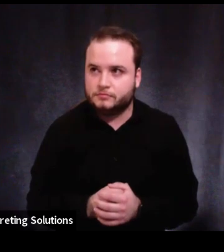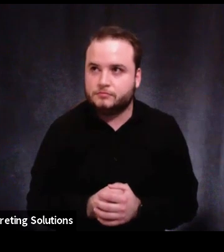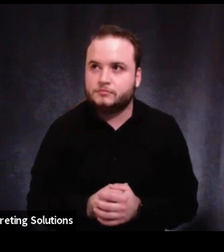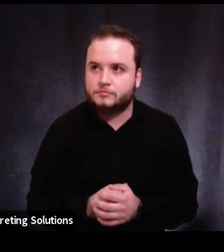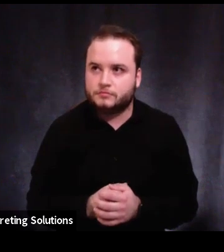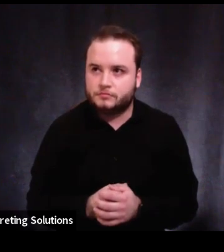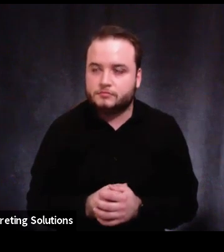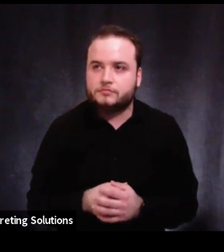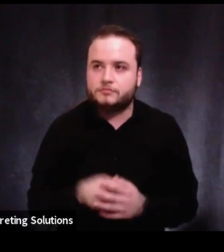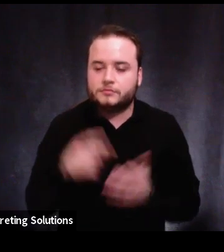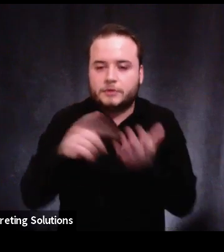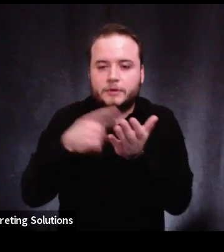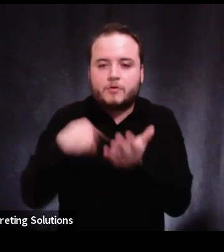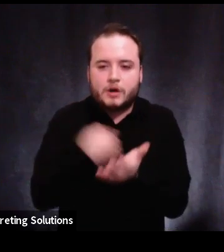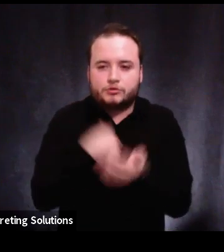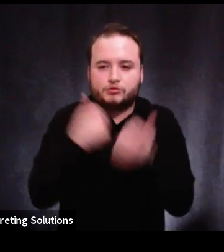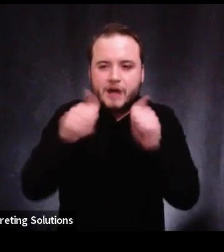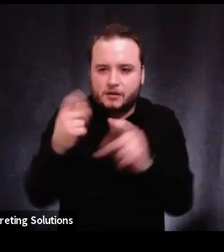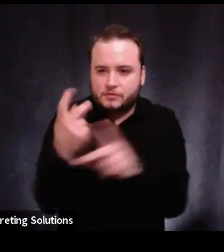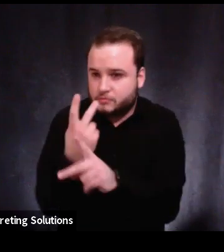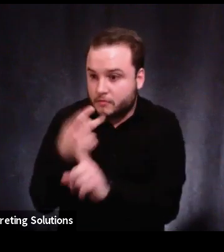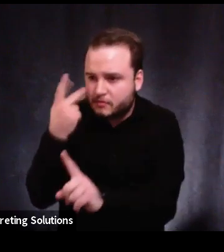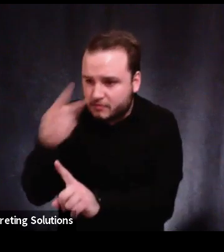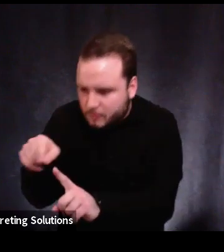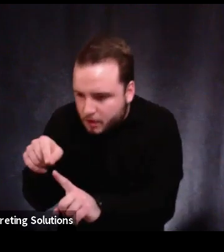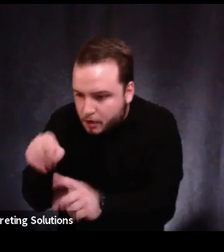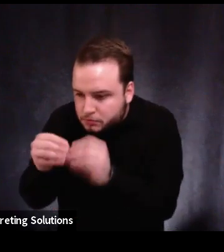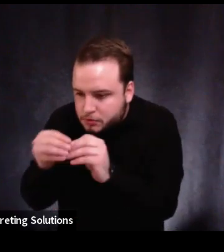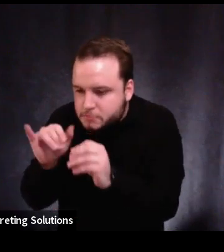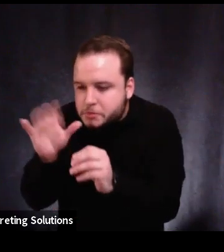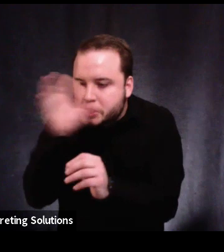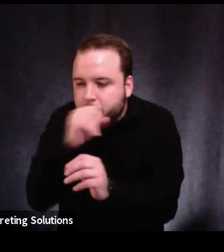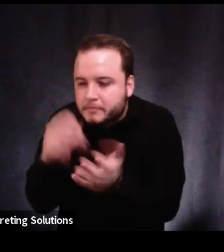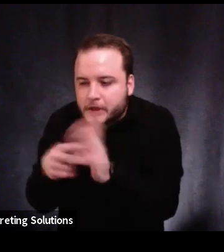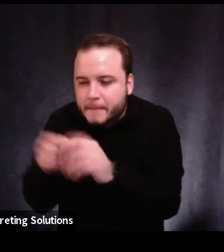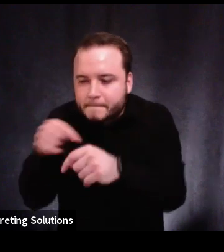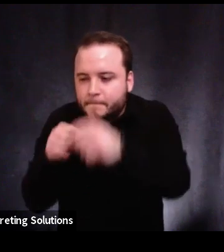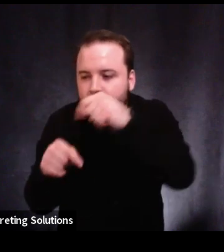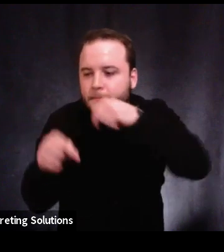on in the community. And then just looking at our numbers right now,